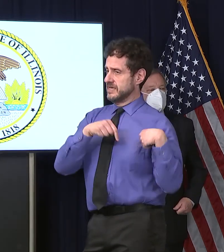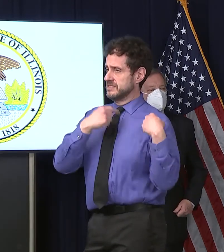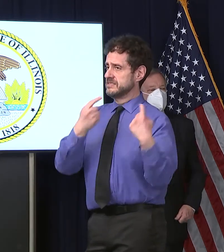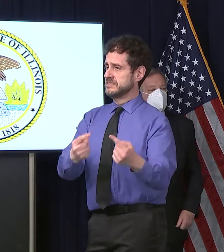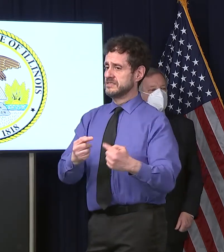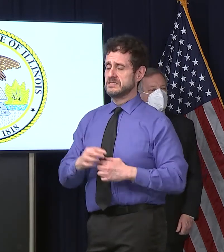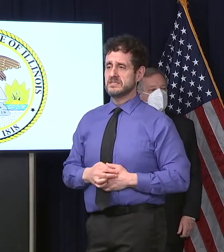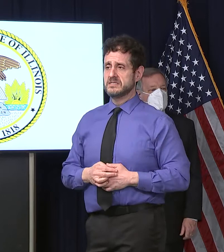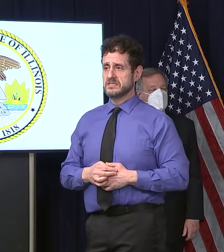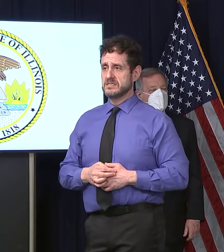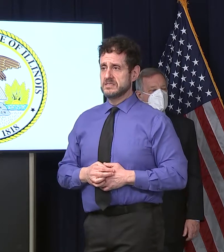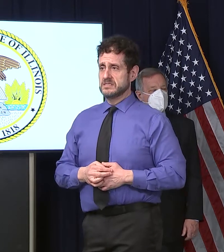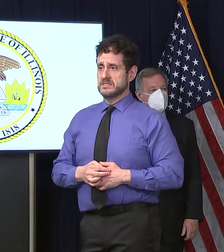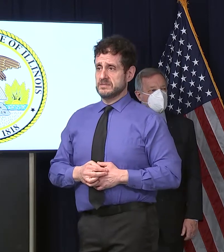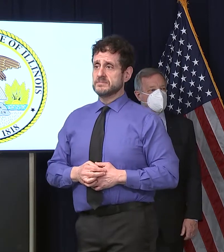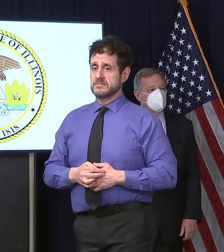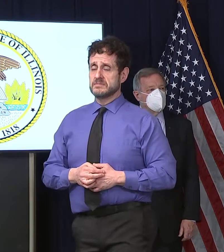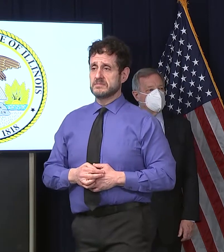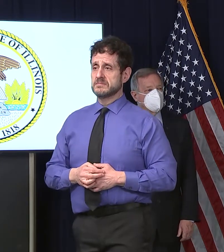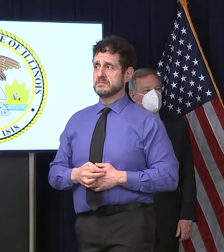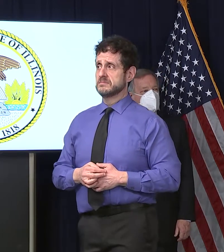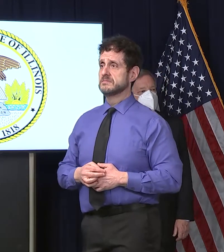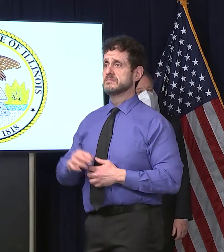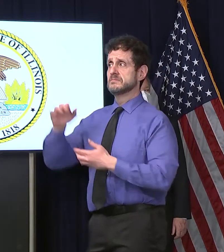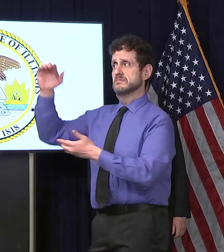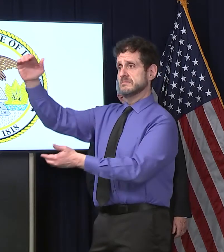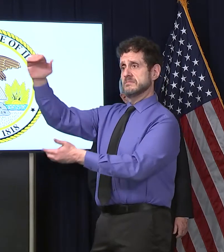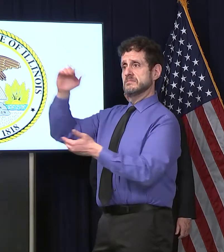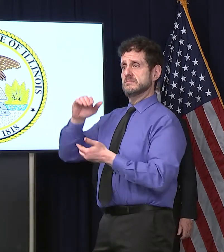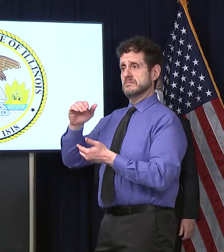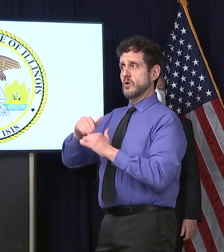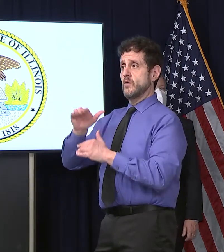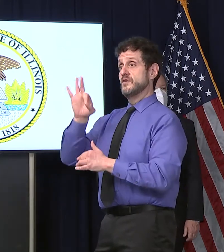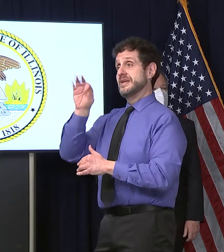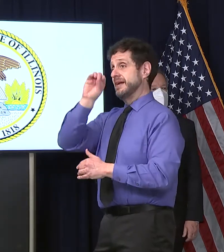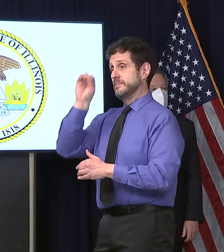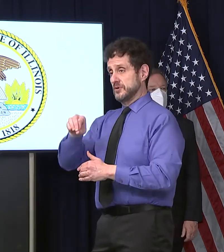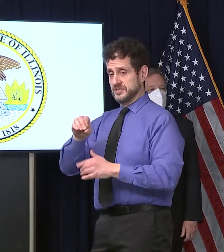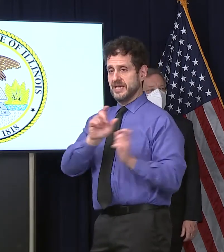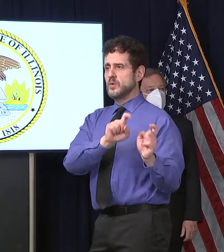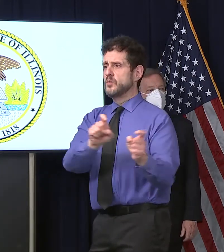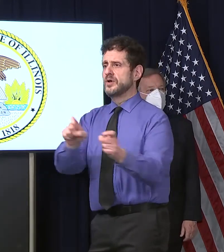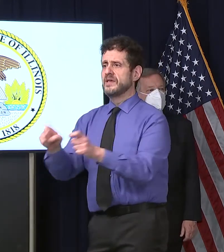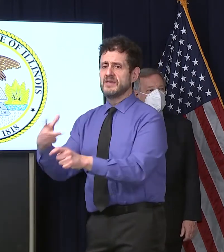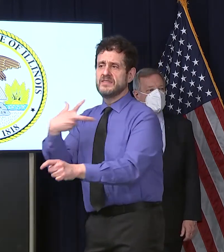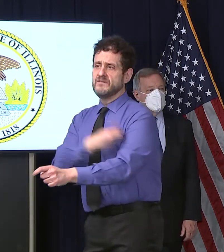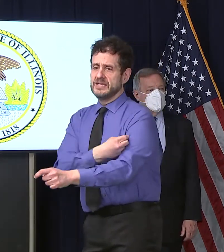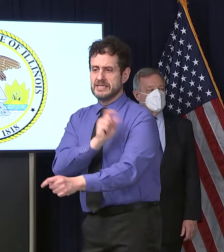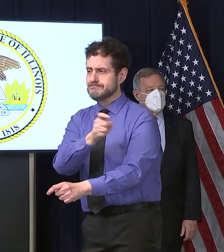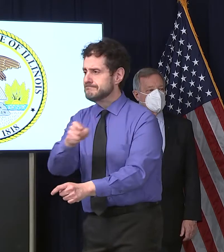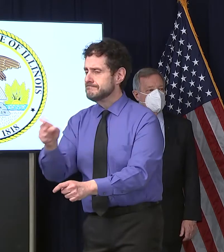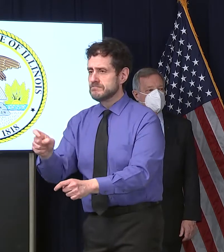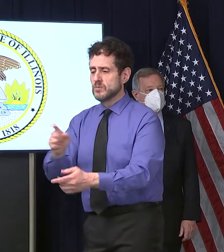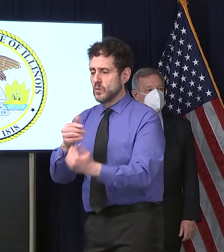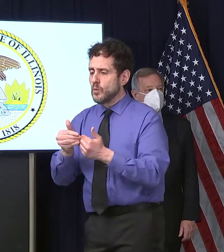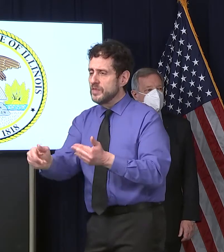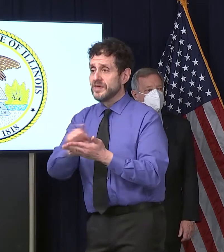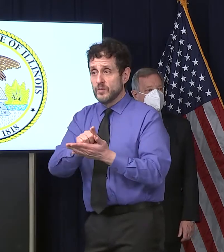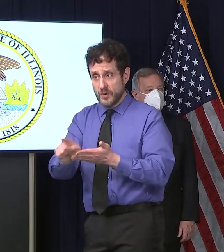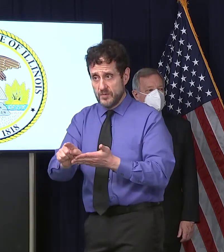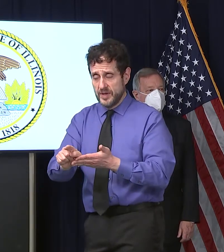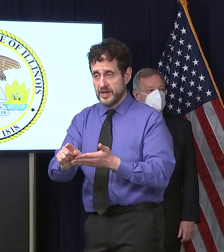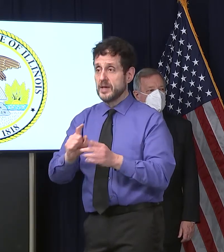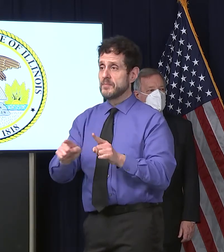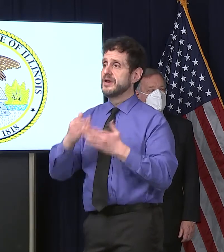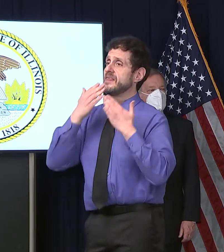only getting over 90% of our vaccines into the arms of residents within 1 week of receiving them, but thanks to